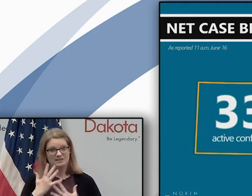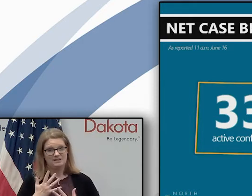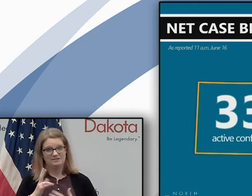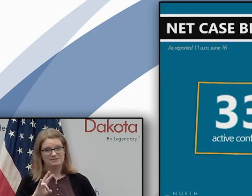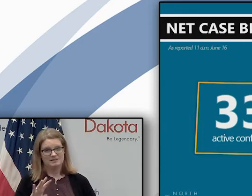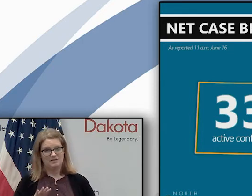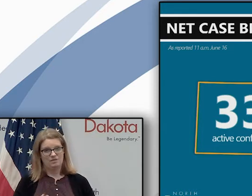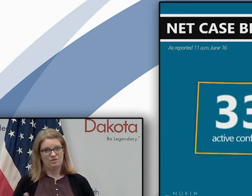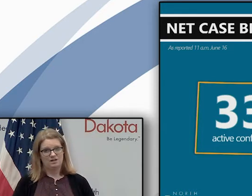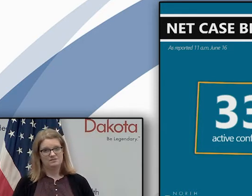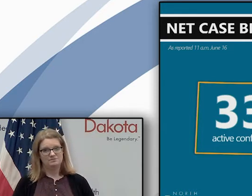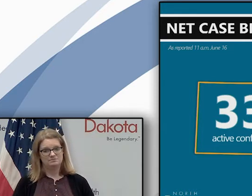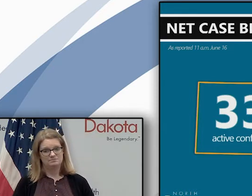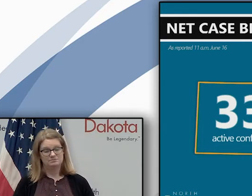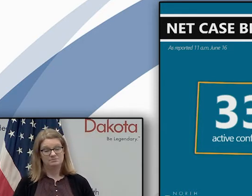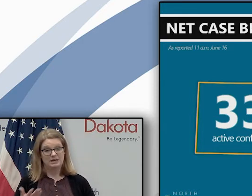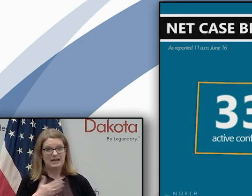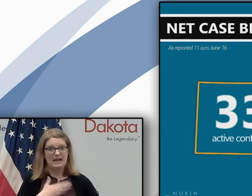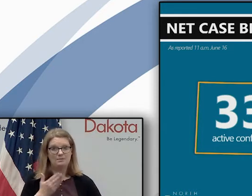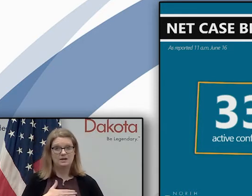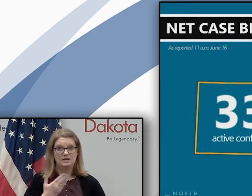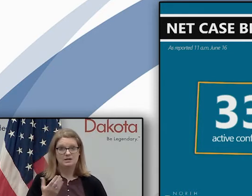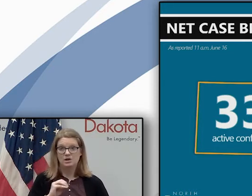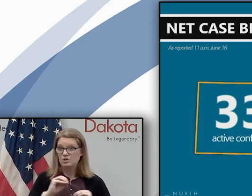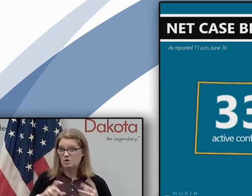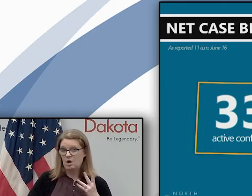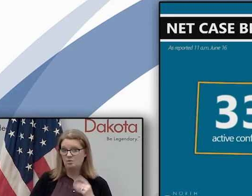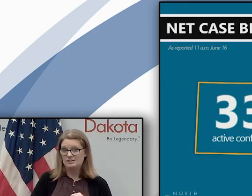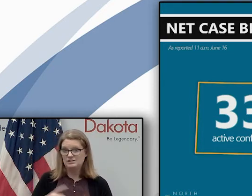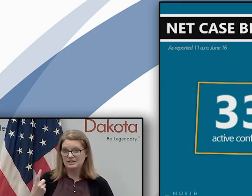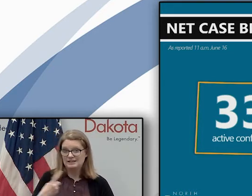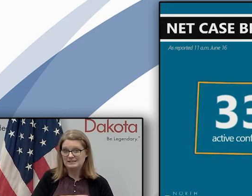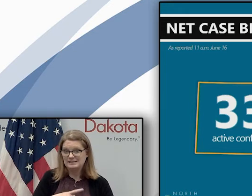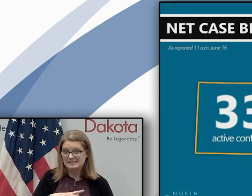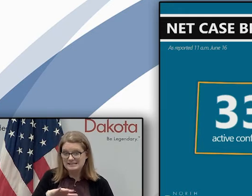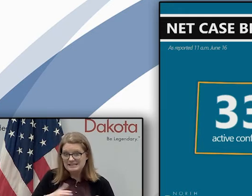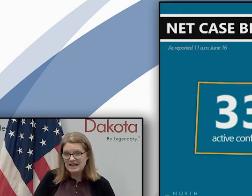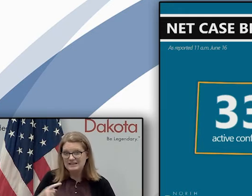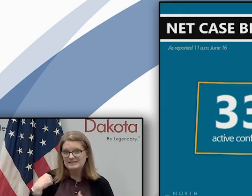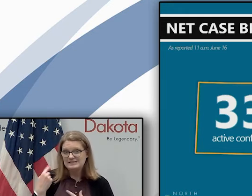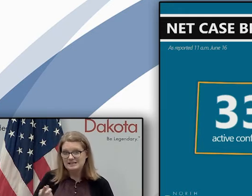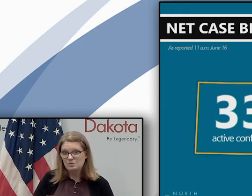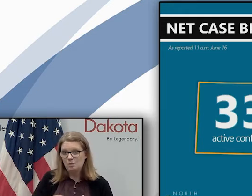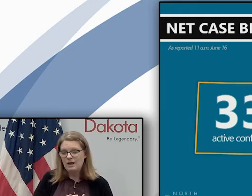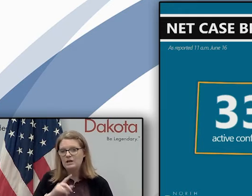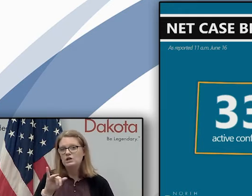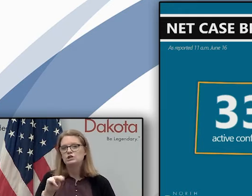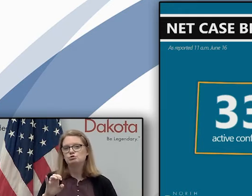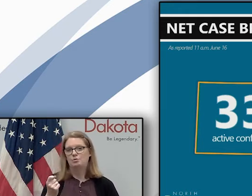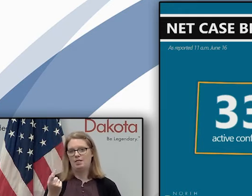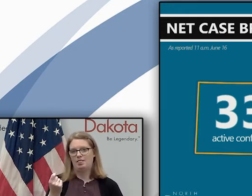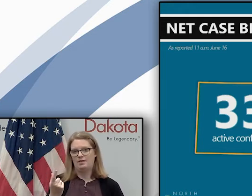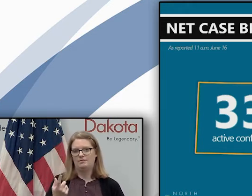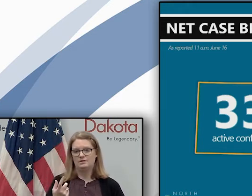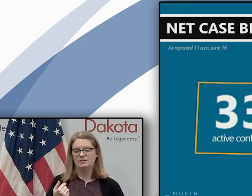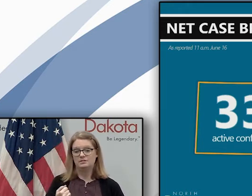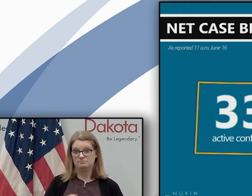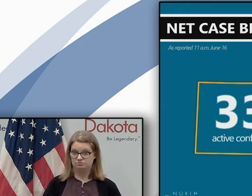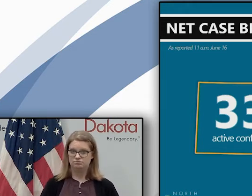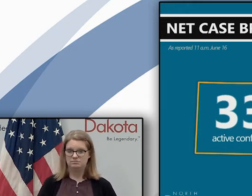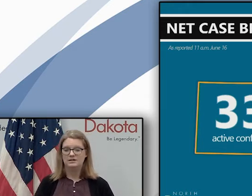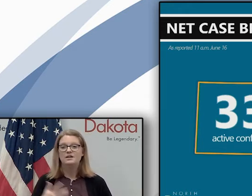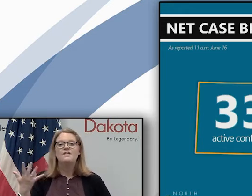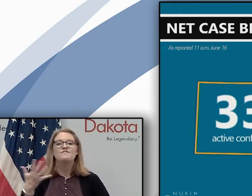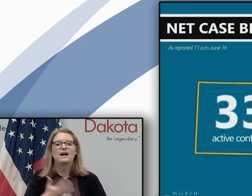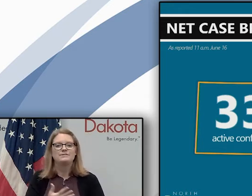74 deaths. But pleased to report that we've had no additional deaths since June 11th. This 5 days. This is the longest we've gone, 5-day stretch with